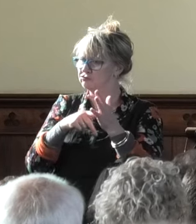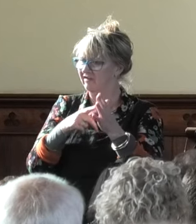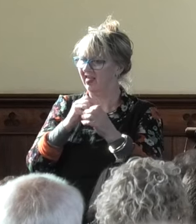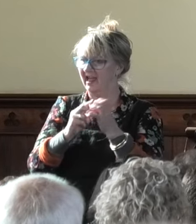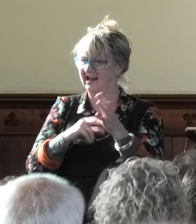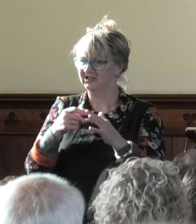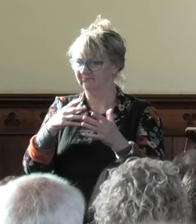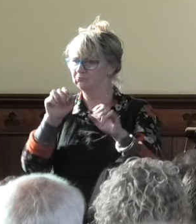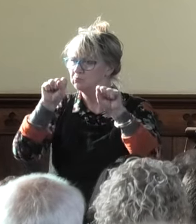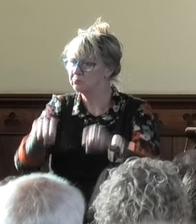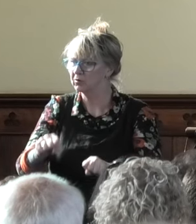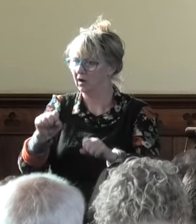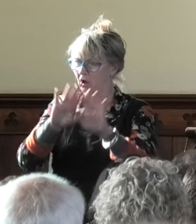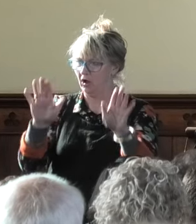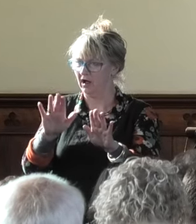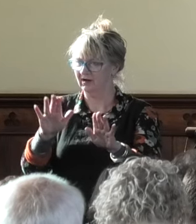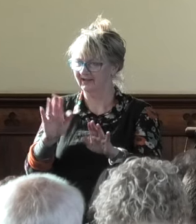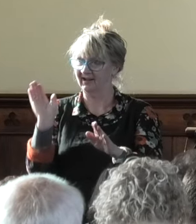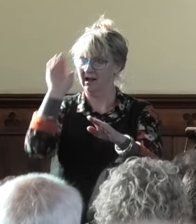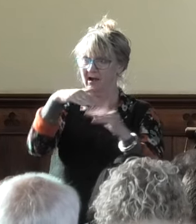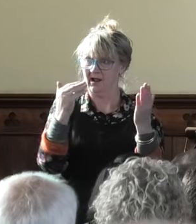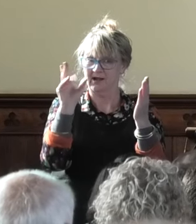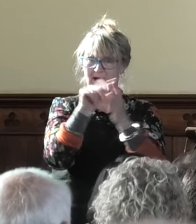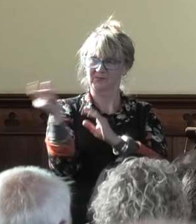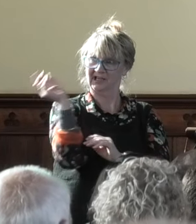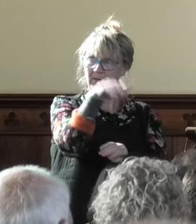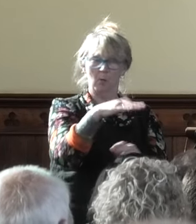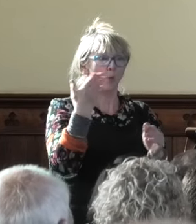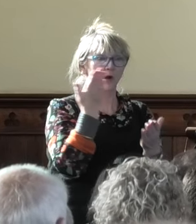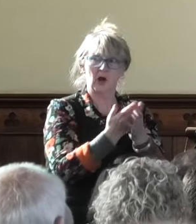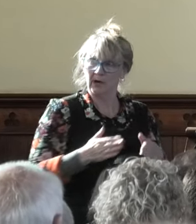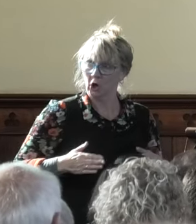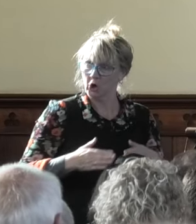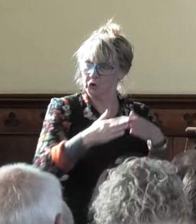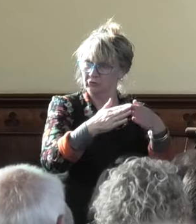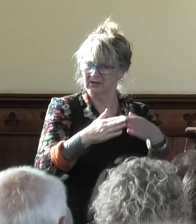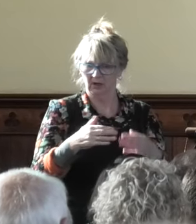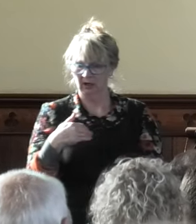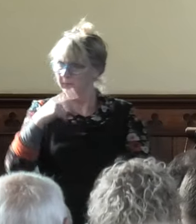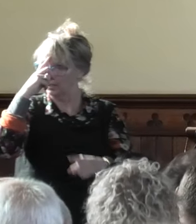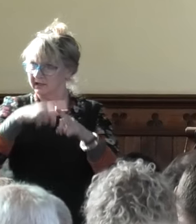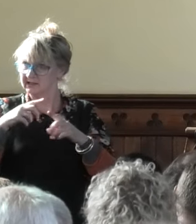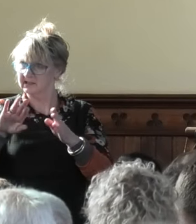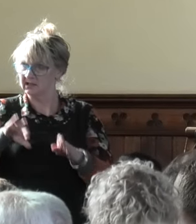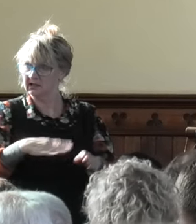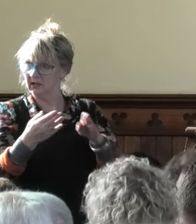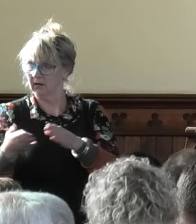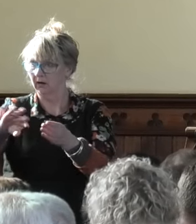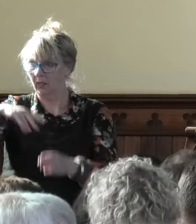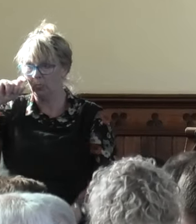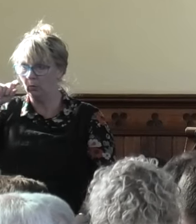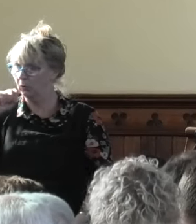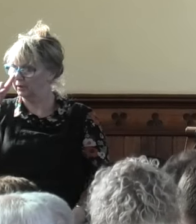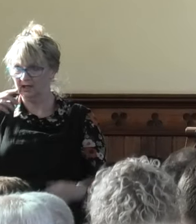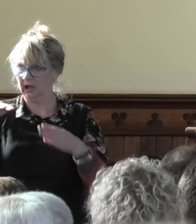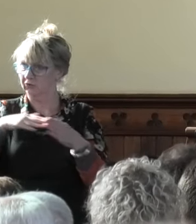When I came home that night, she said, 'We're going on a cruise.' Hank said, 'But I get seasick.' And she